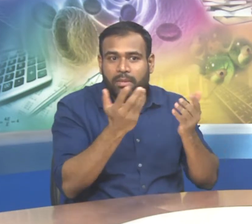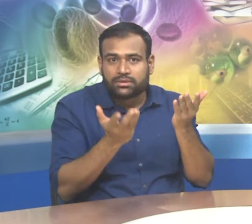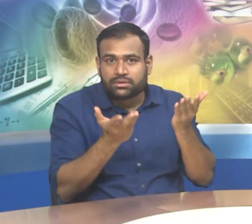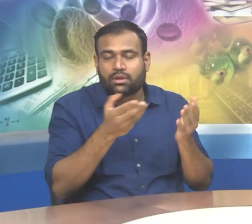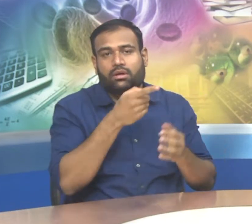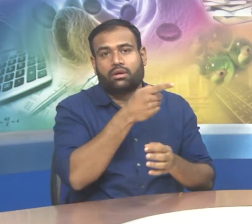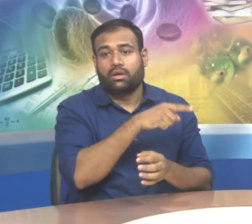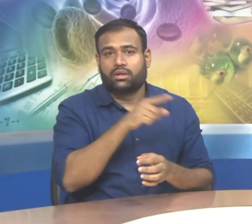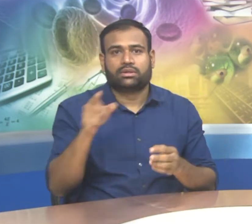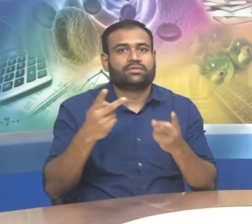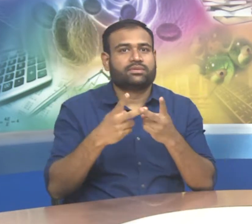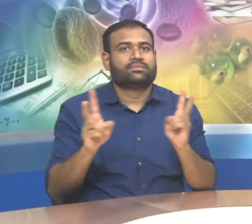Banks are government